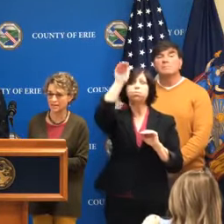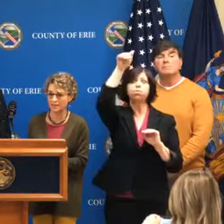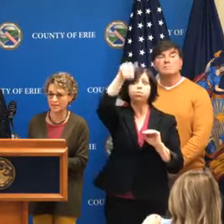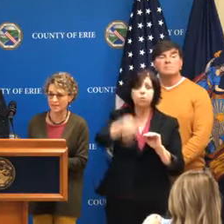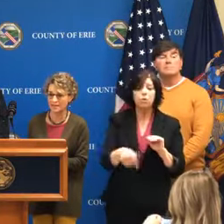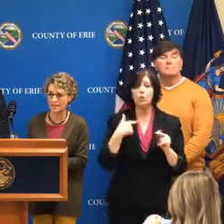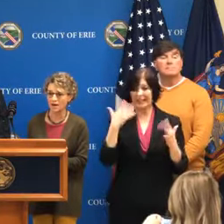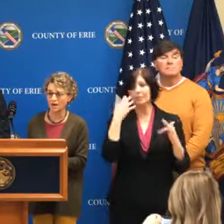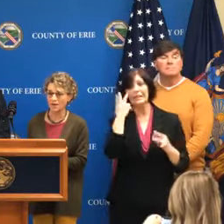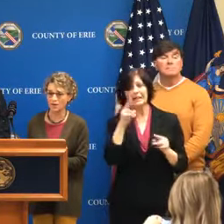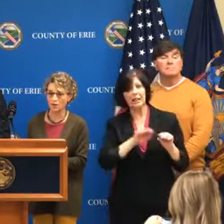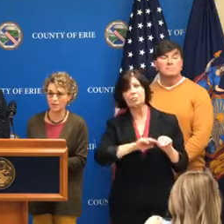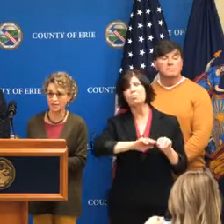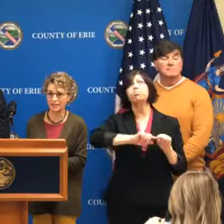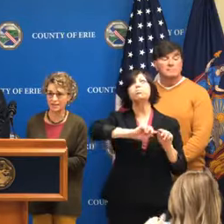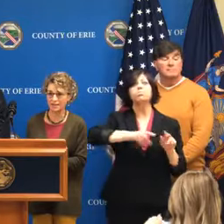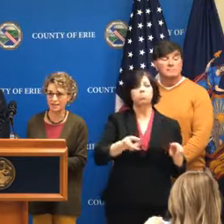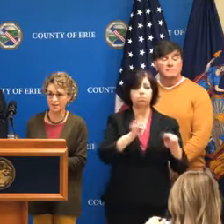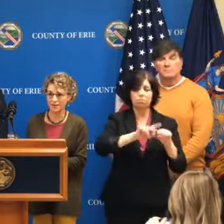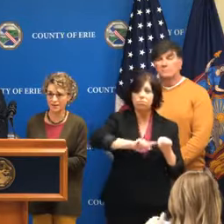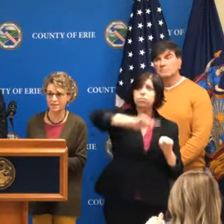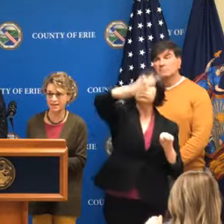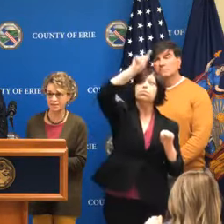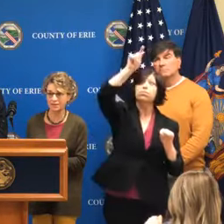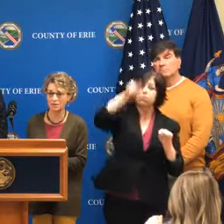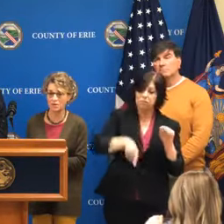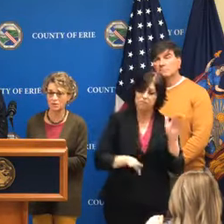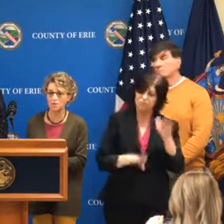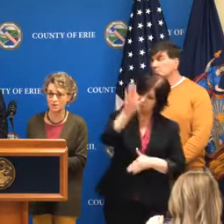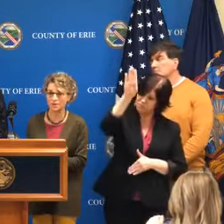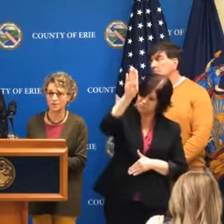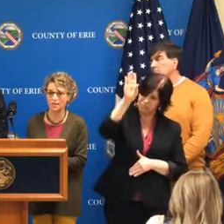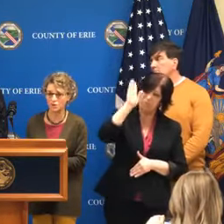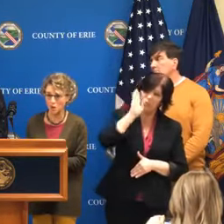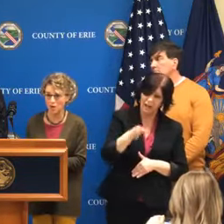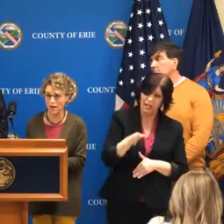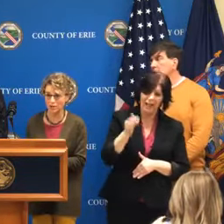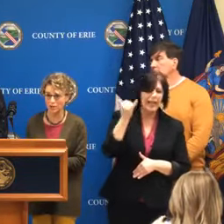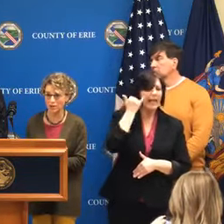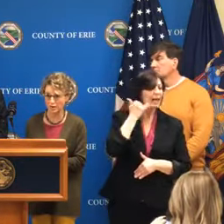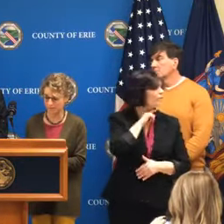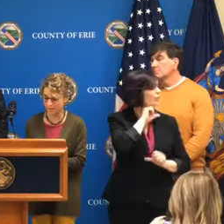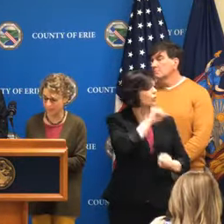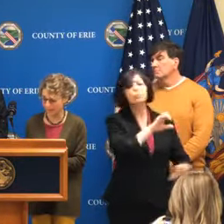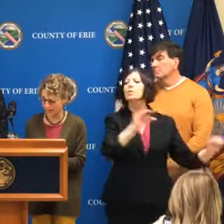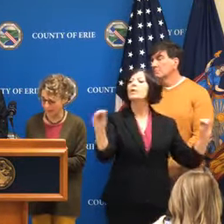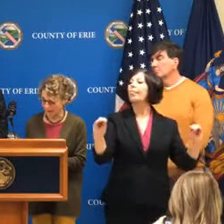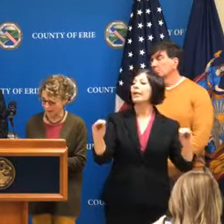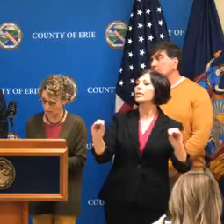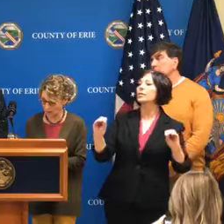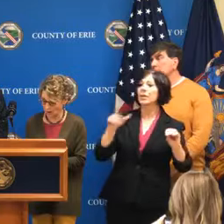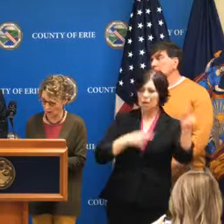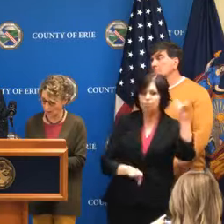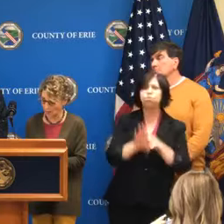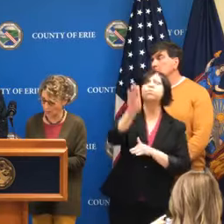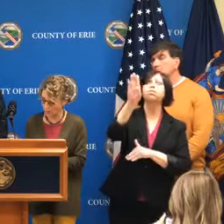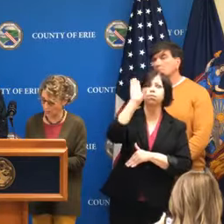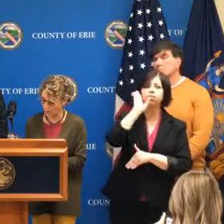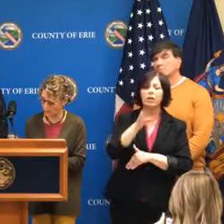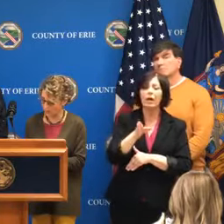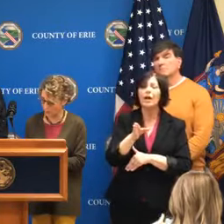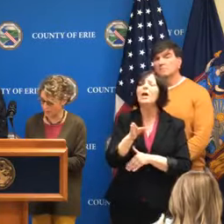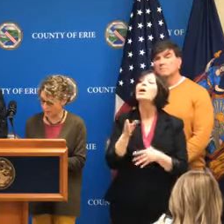we expect to see from the COVID-19 virus if we take no action in our community. And so